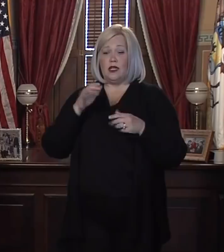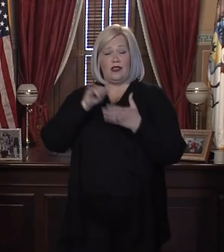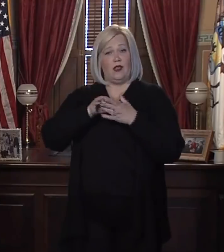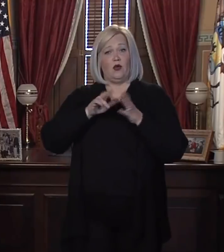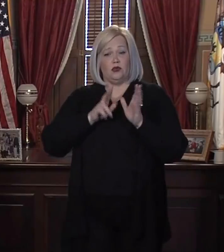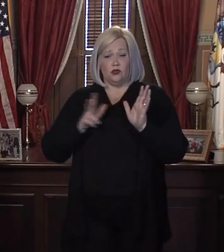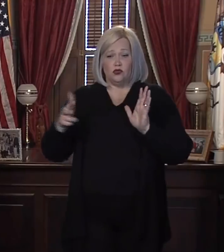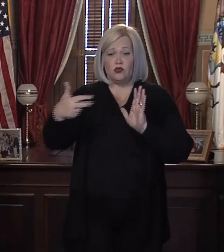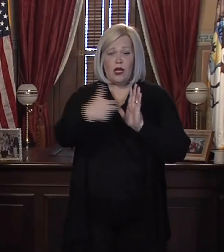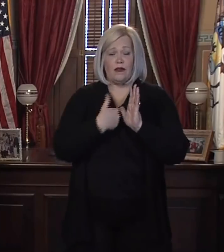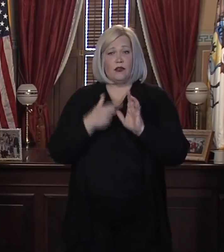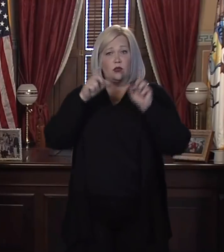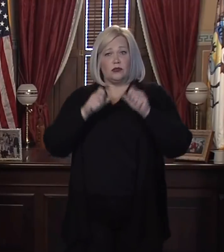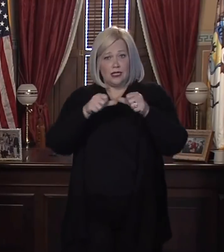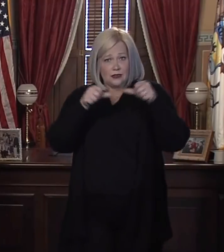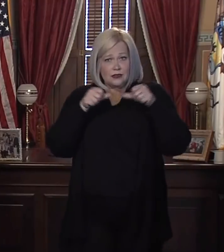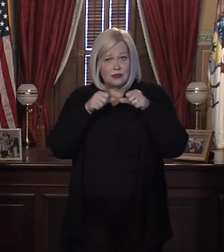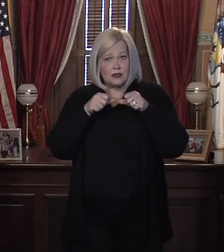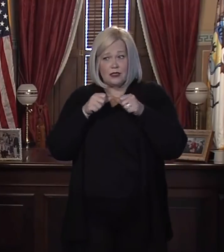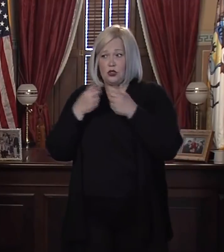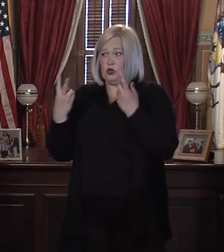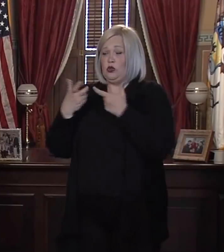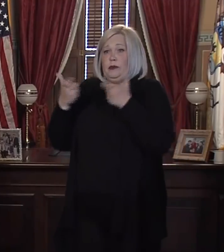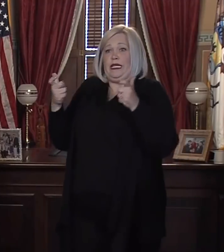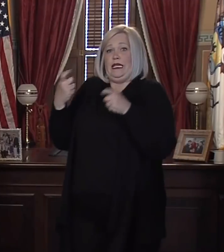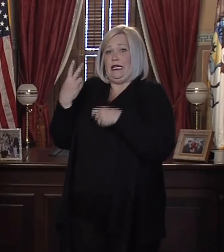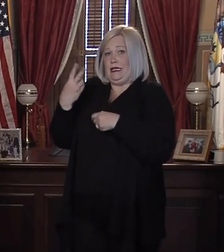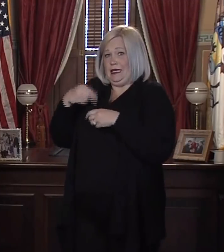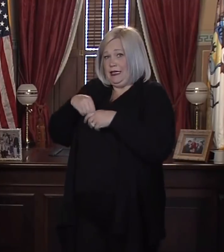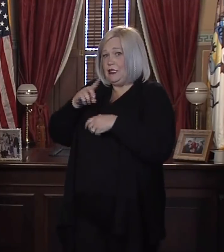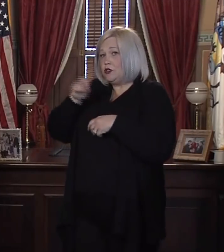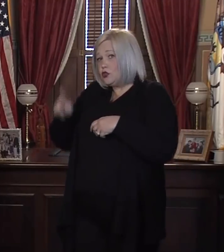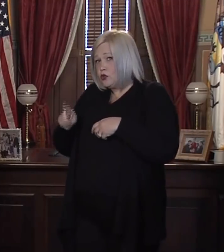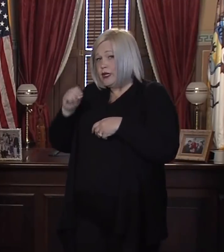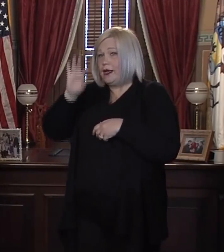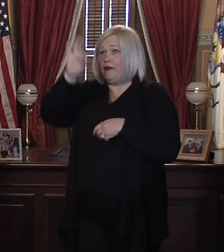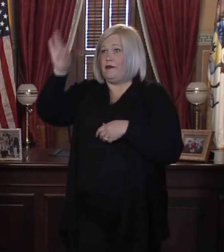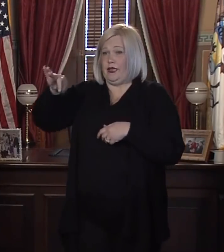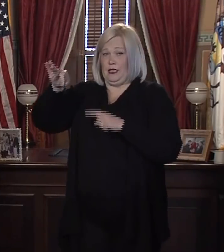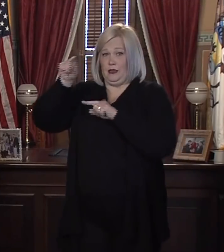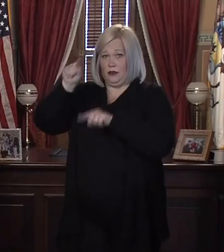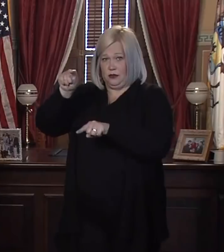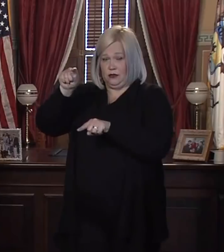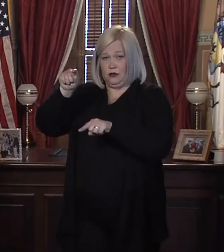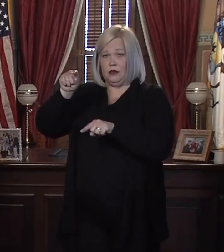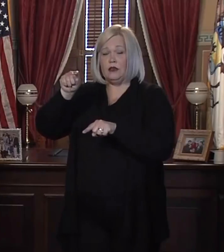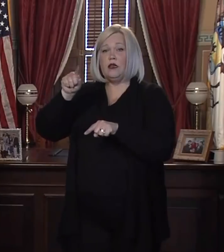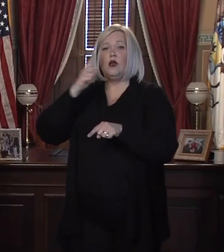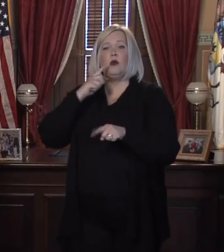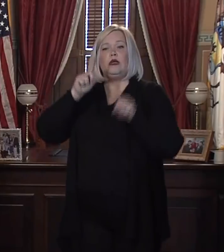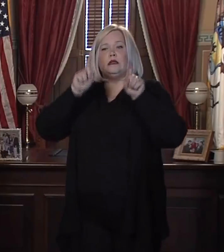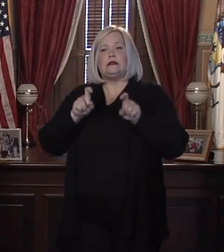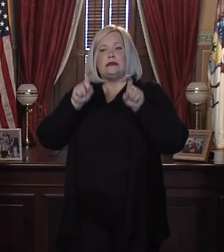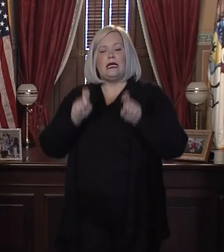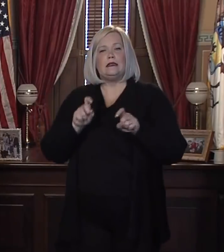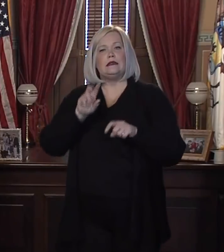include 2 large-scale sites in Detroit and Flint. The sites will aim to serve at least